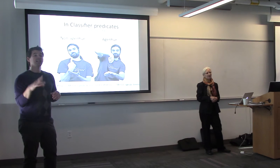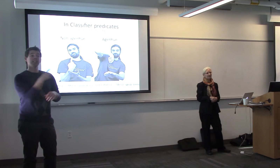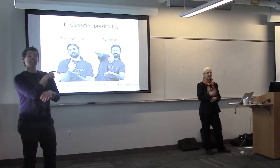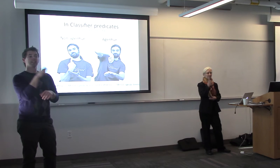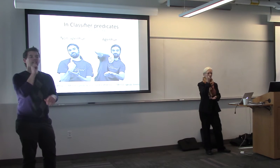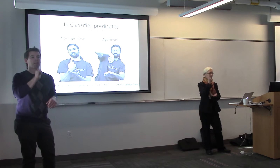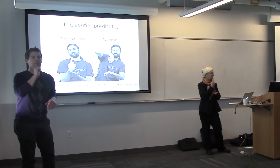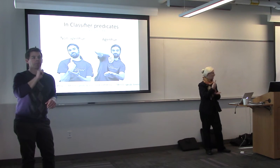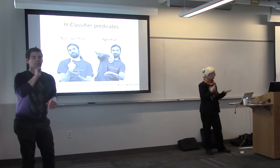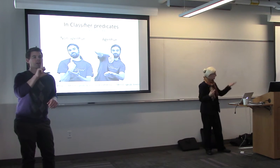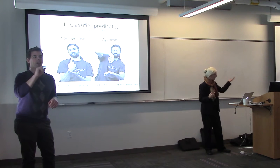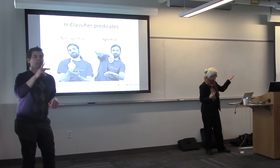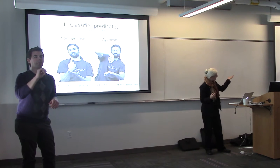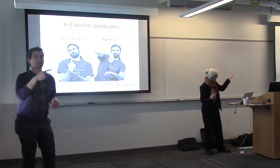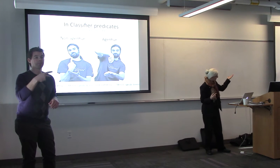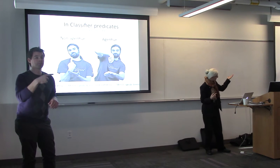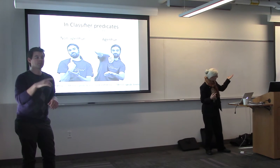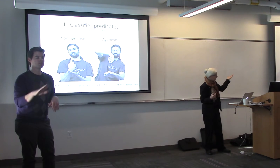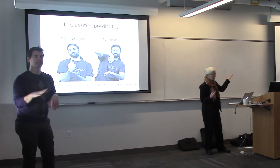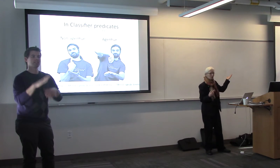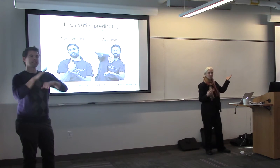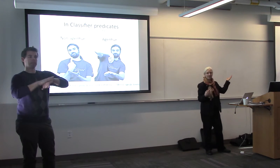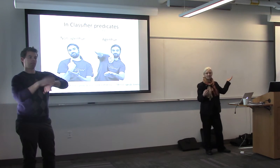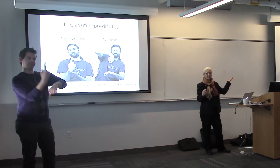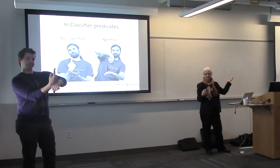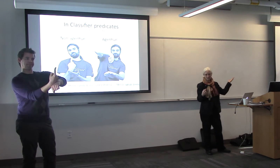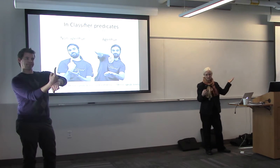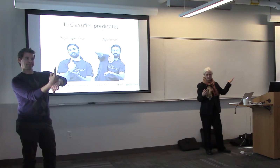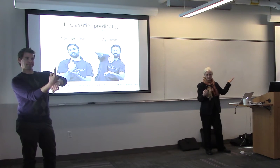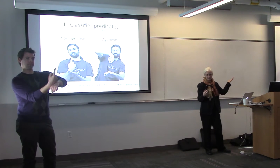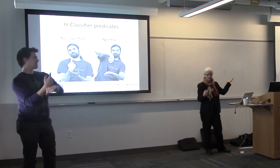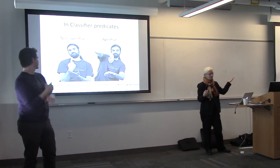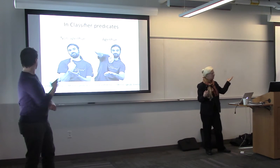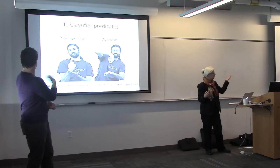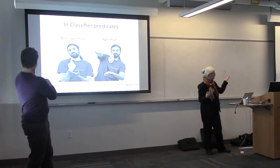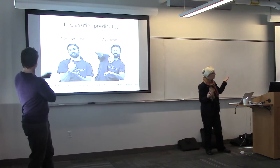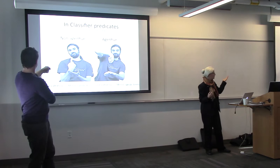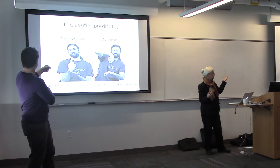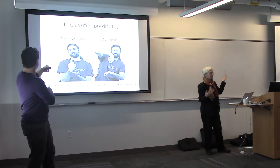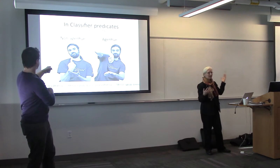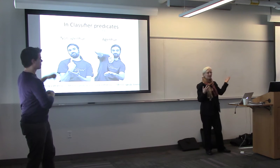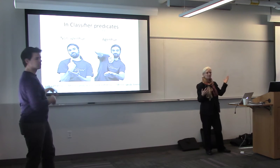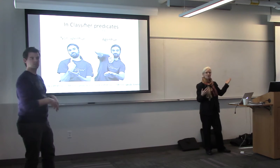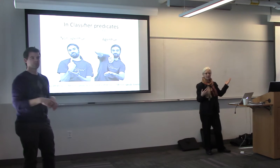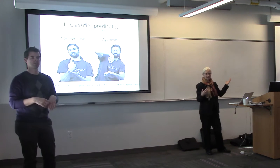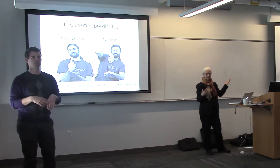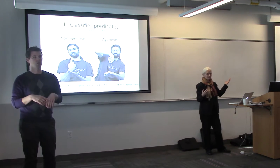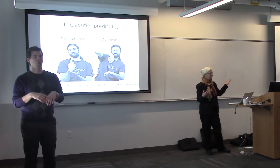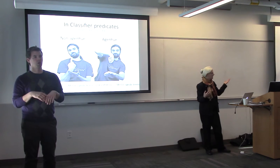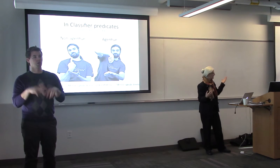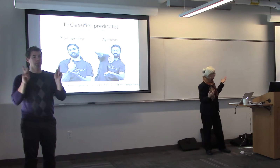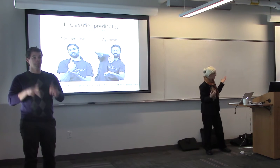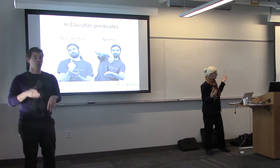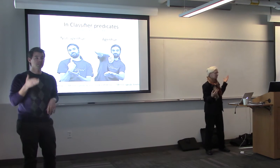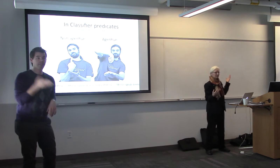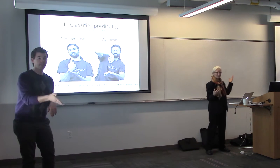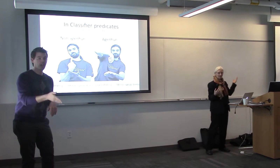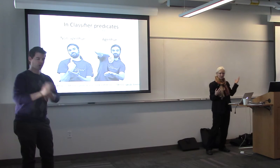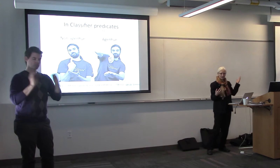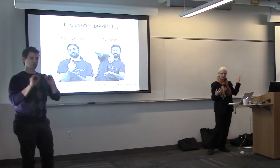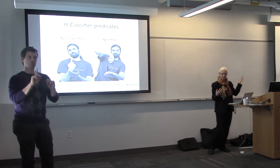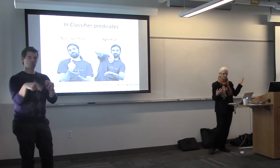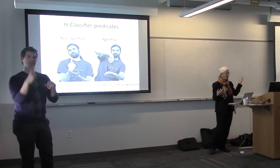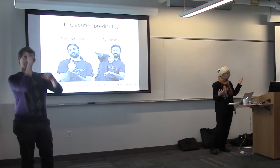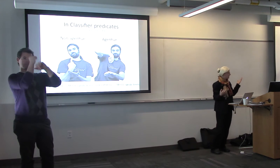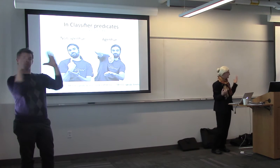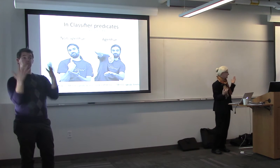down on a table on the left. Nobody's touching it. There's nobody moving it. It's just